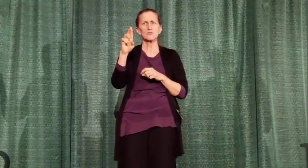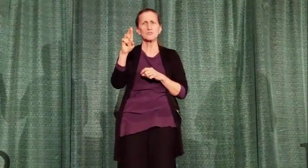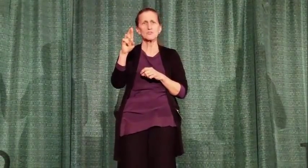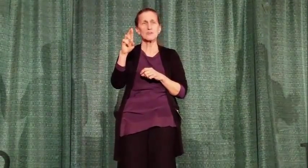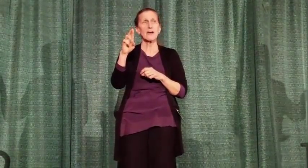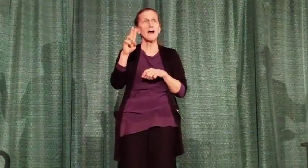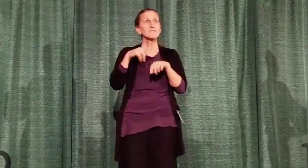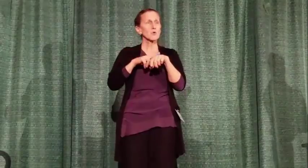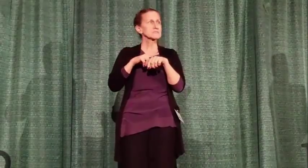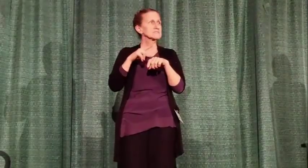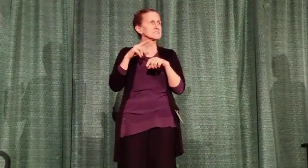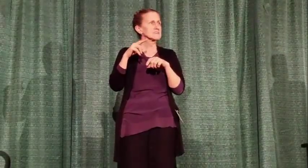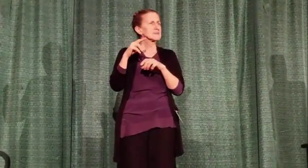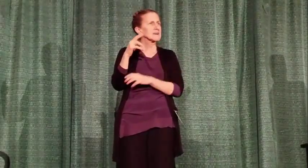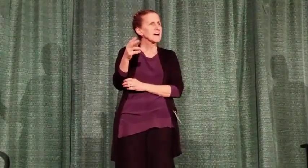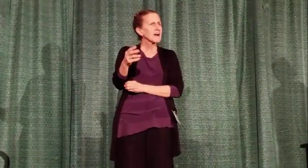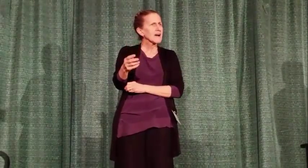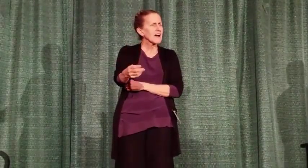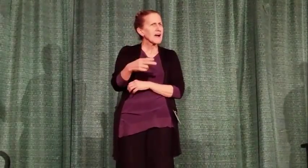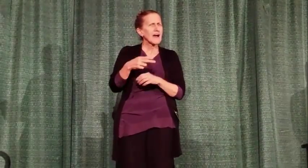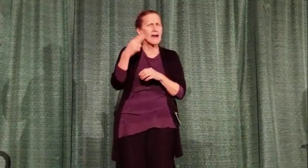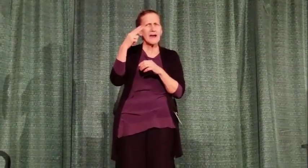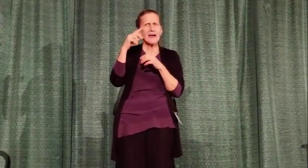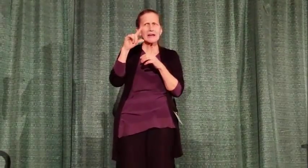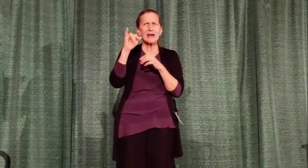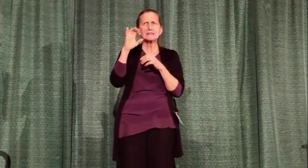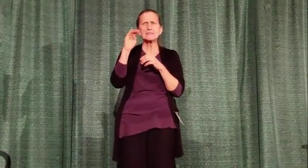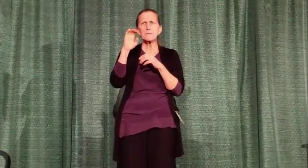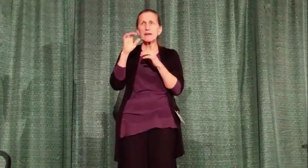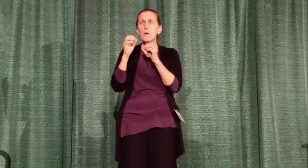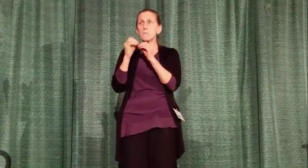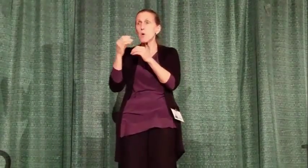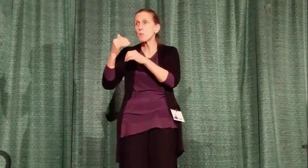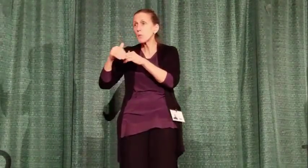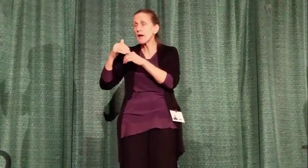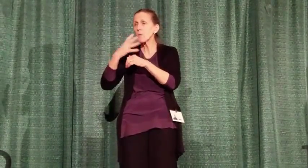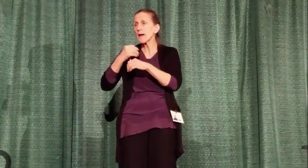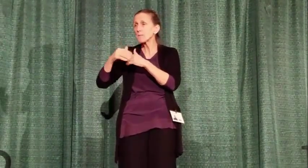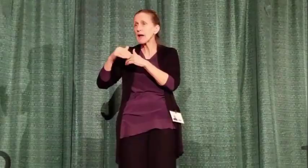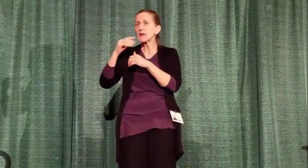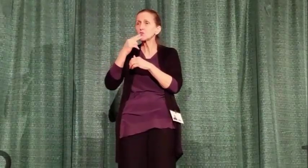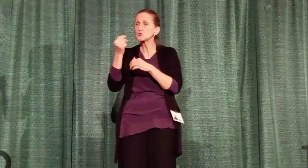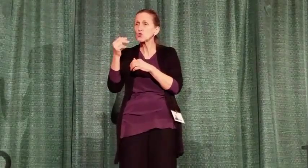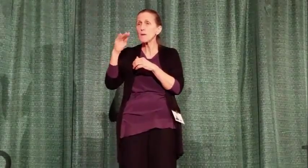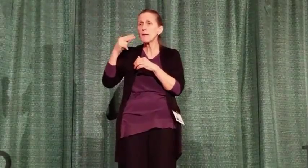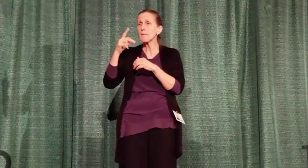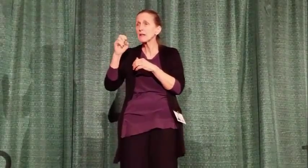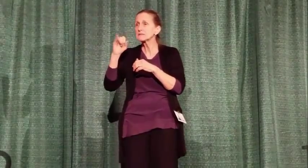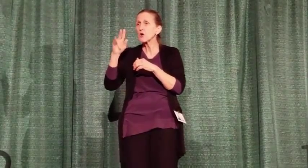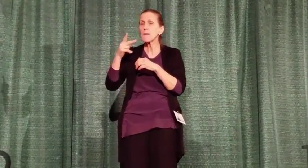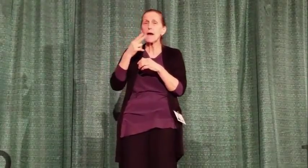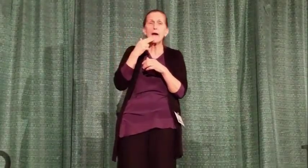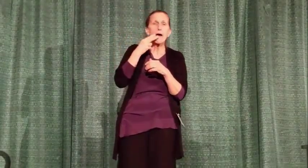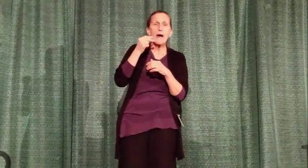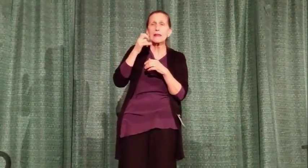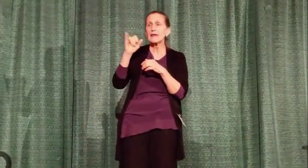And of course, a high glycemic diet with more white bread, sugar, maple syrup, honey, French fries, all these foods,